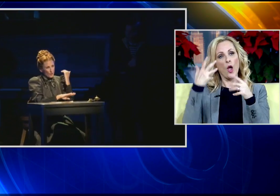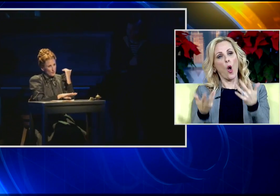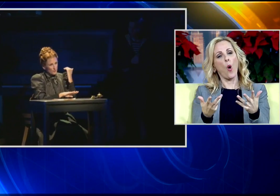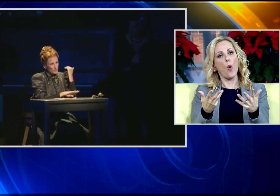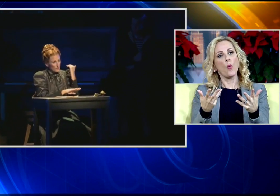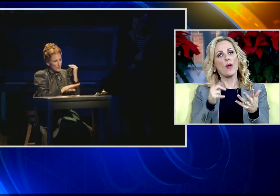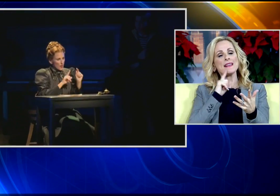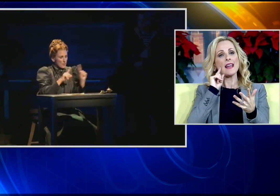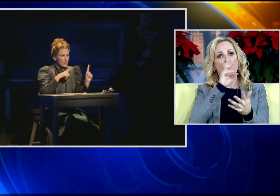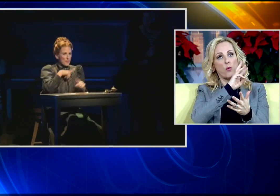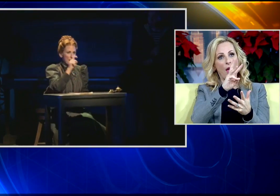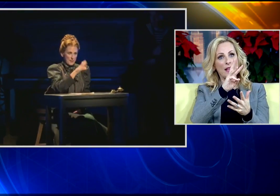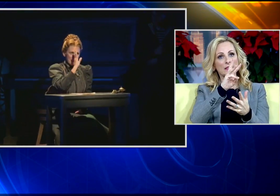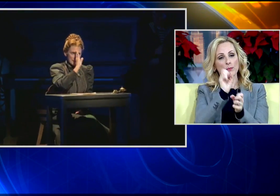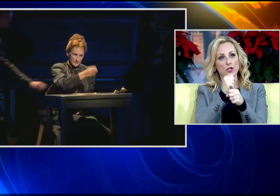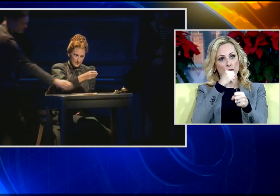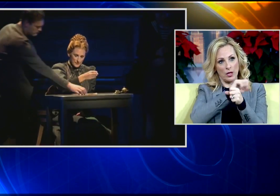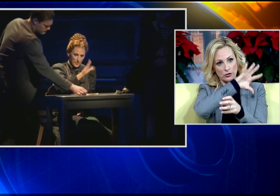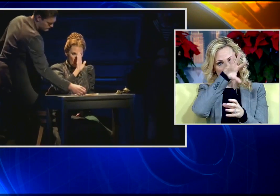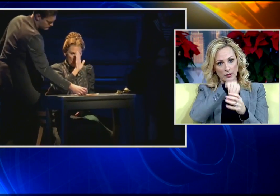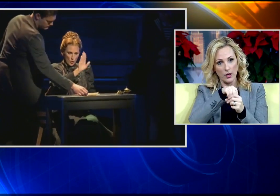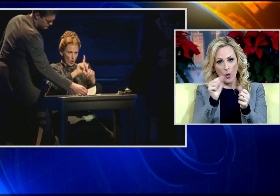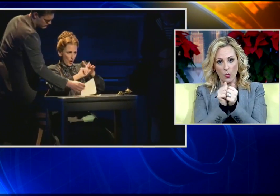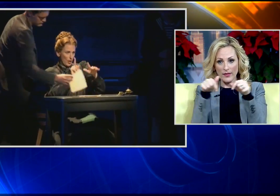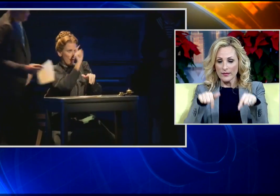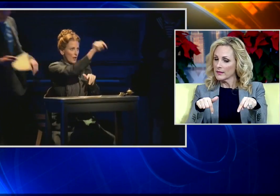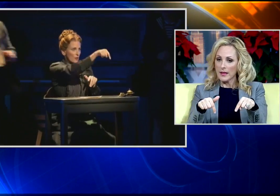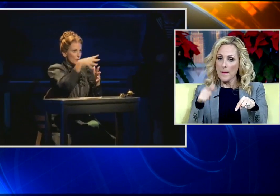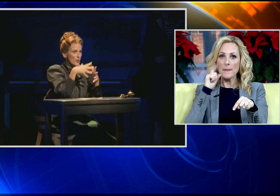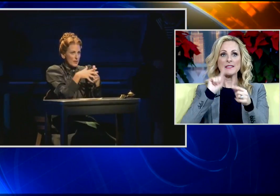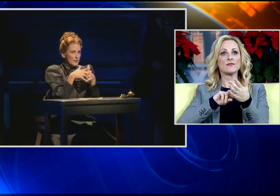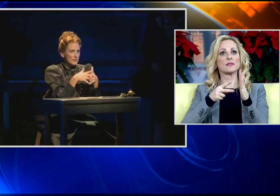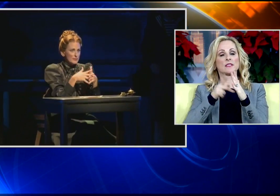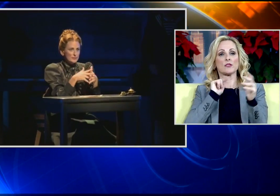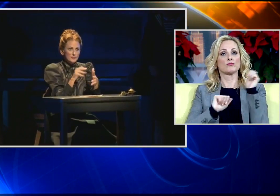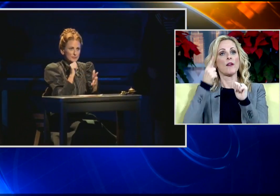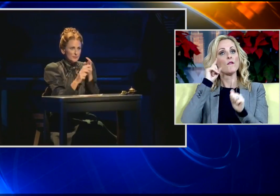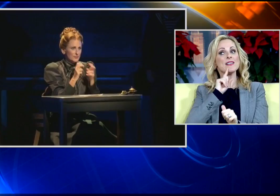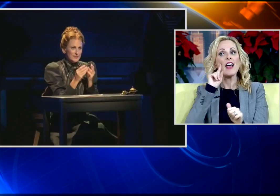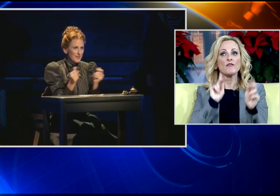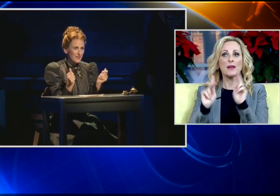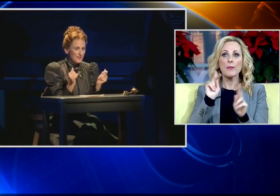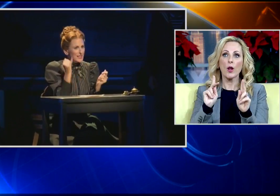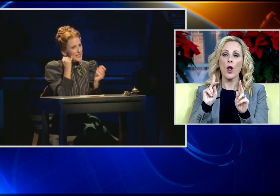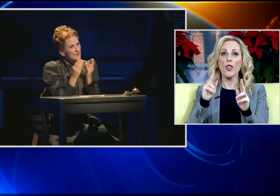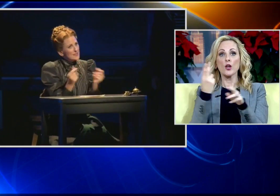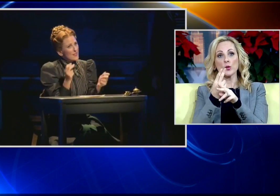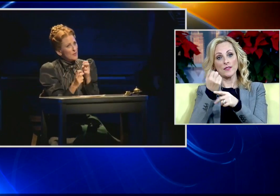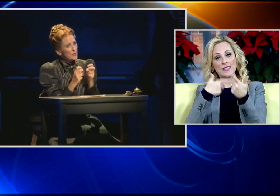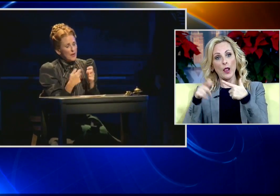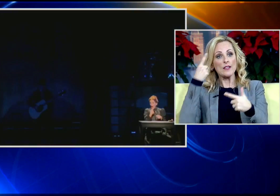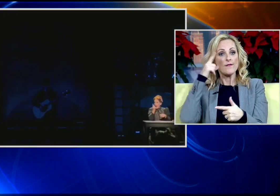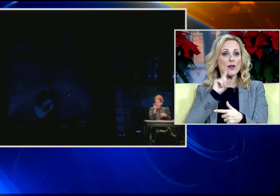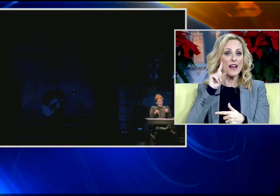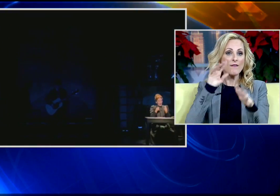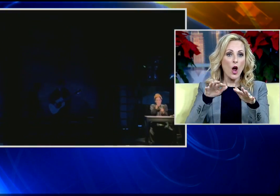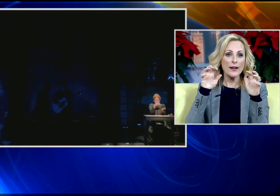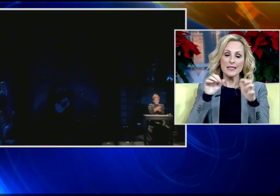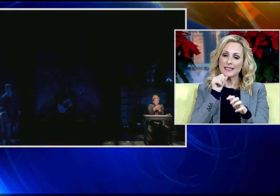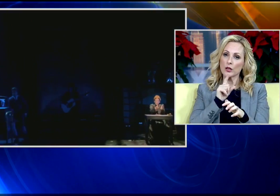they might think, okay, wait a minute, there's deaf actors in it, it's a deaf play. And it's not. It's a play for everybody. Everybody can appreciate the